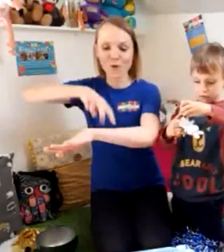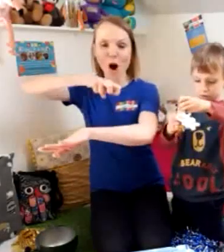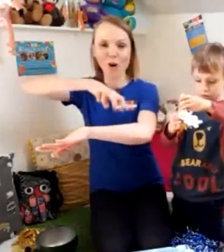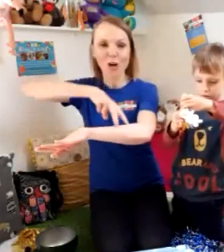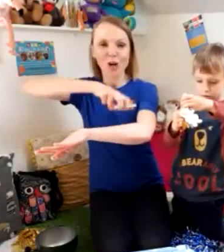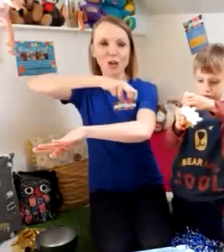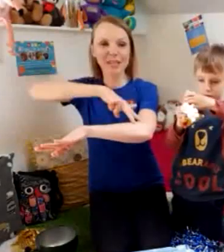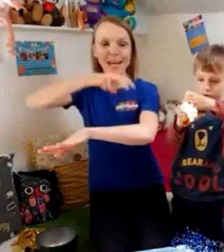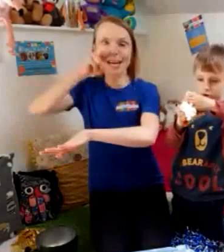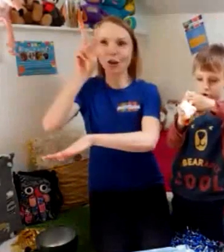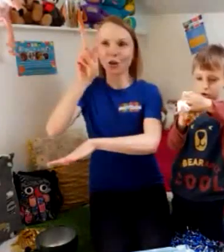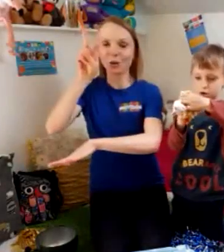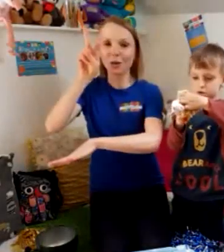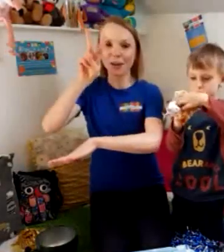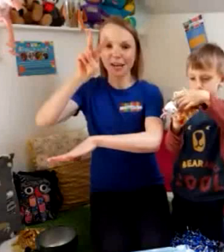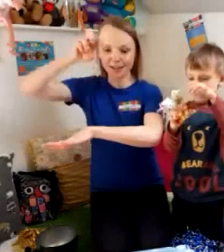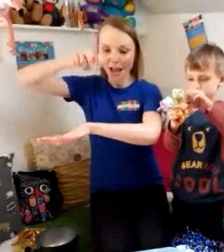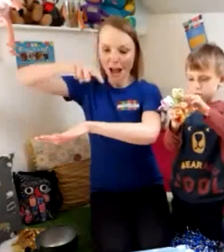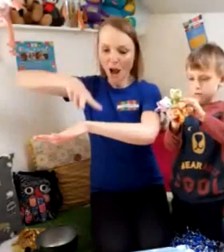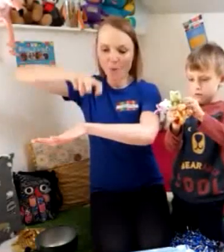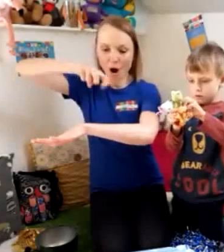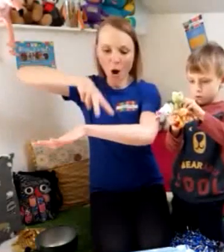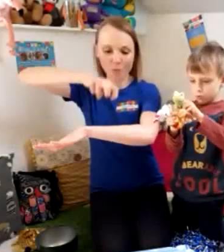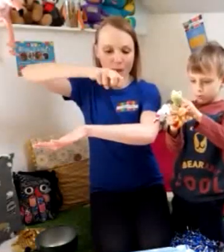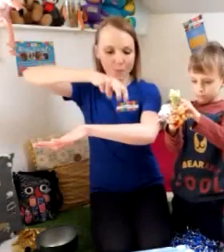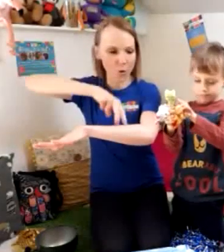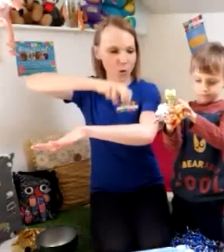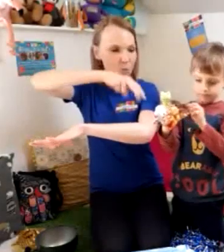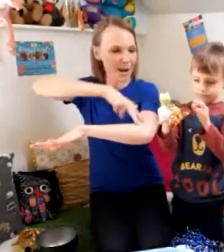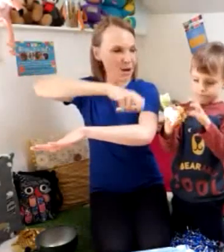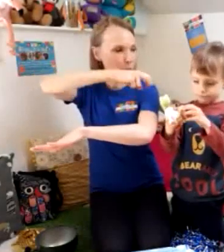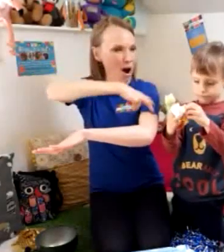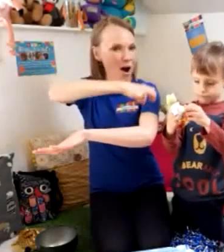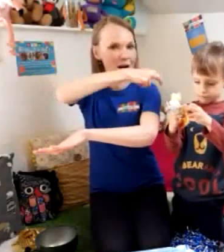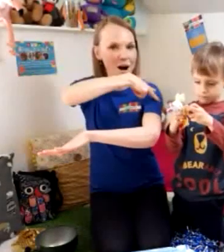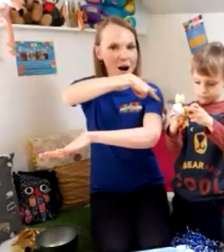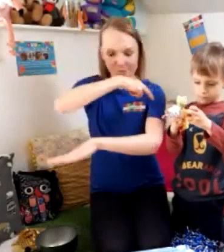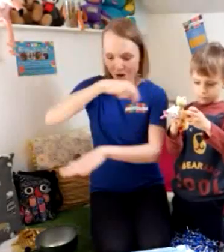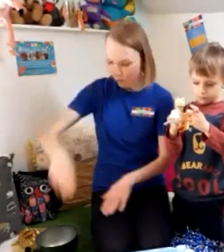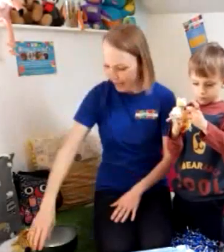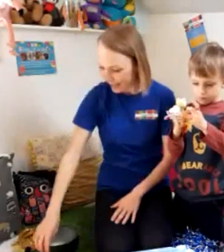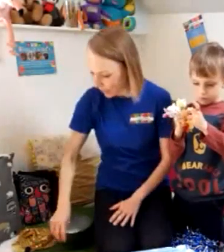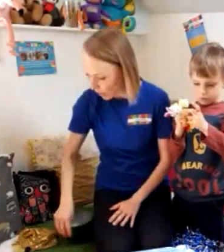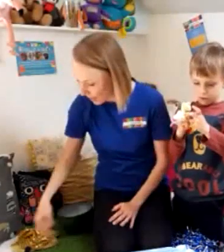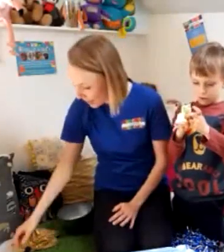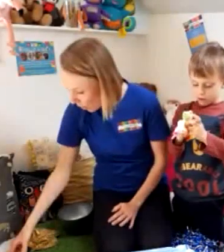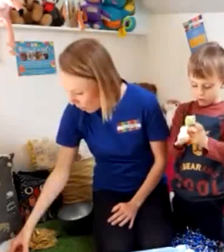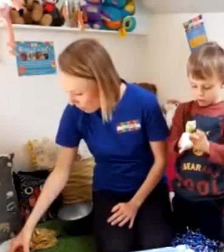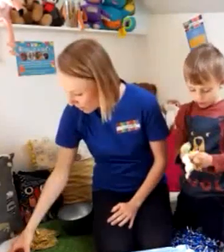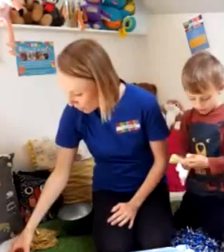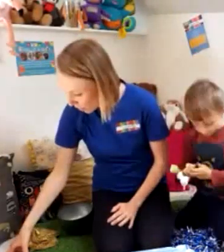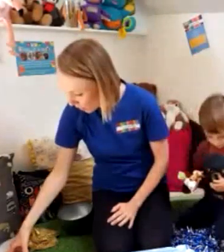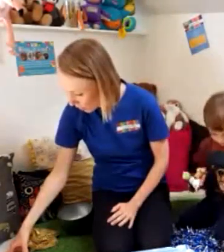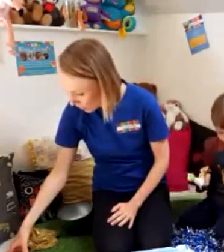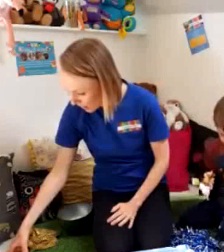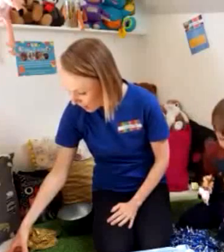frog. So we take our two little fingers and we hop them all the way up our arm. Right, let's go and see old MacDonald.